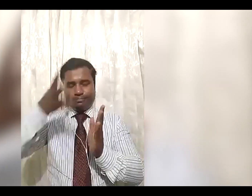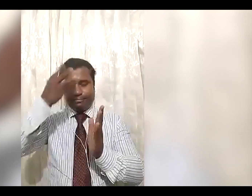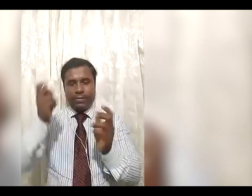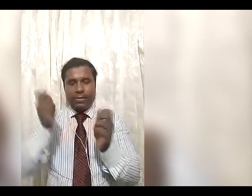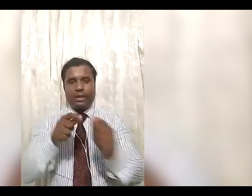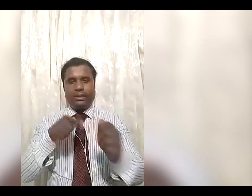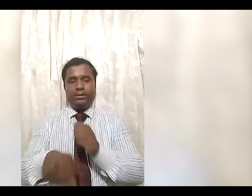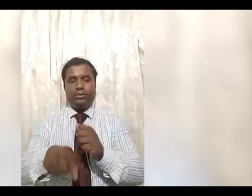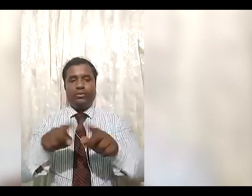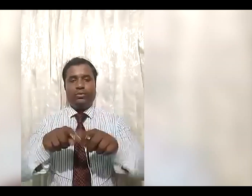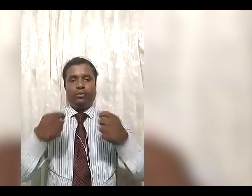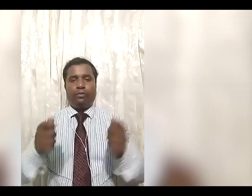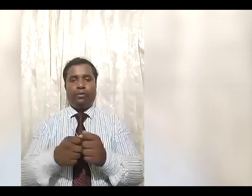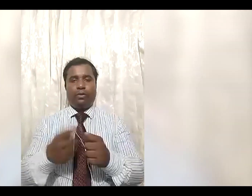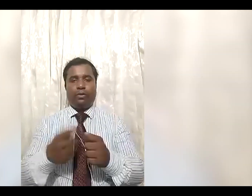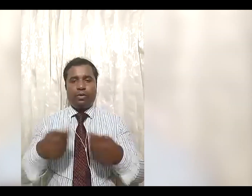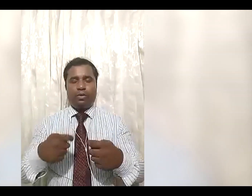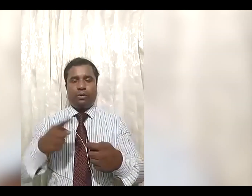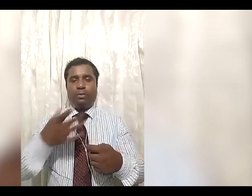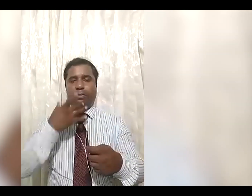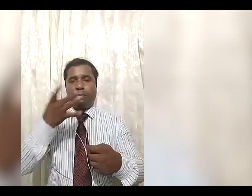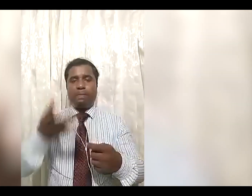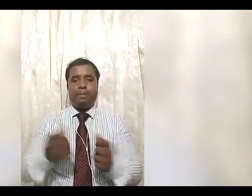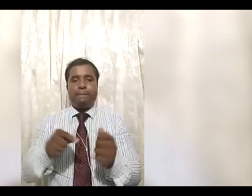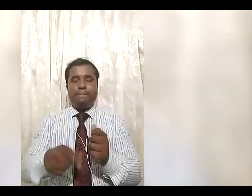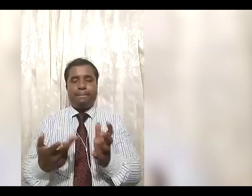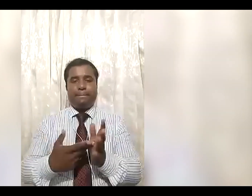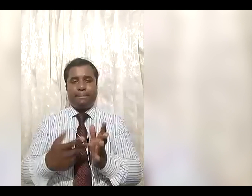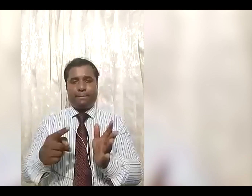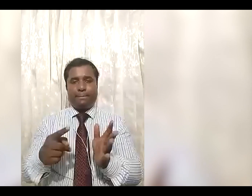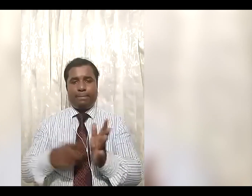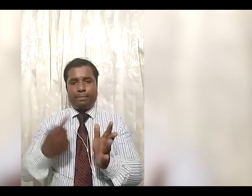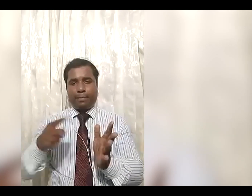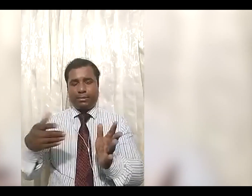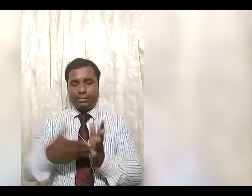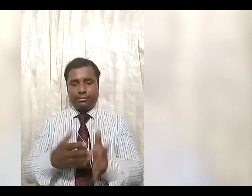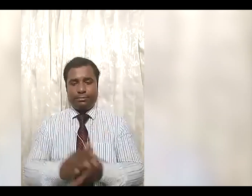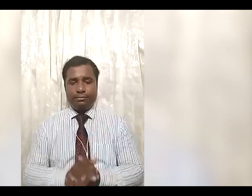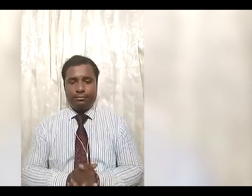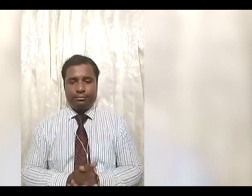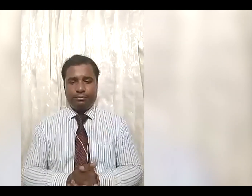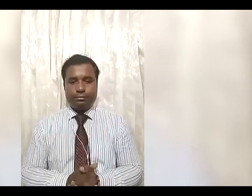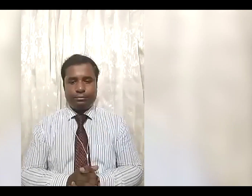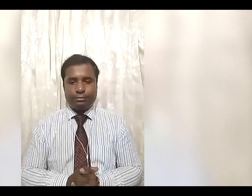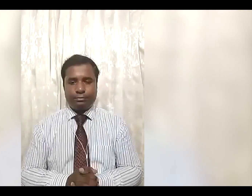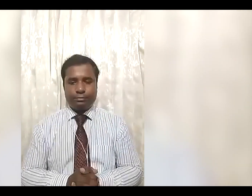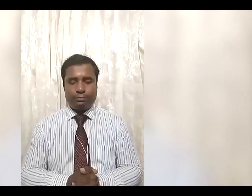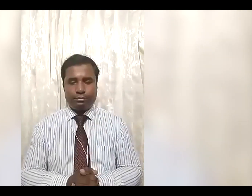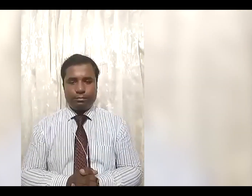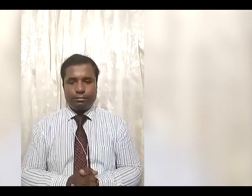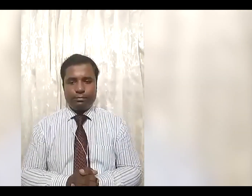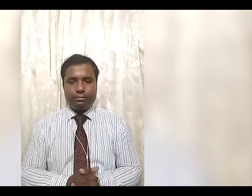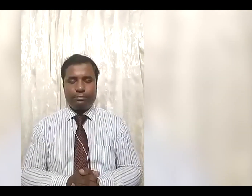participating in normal, you know, things that everyone else, all their fellow citizens were doing. So this is a really big problem actually for people with disabilities specifically,